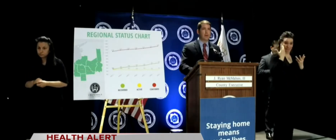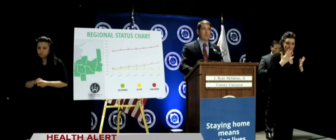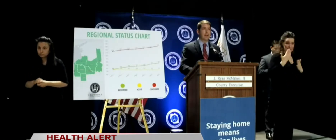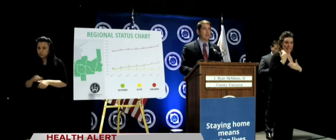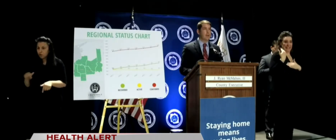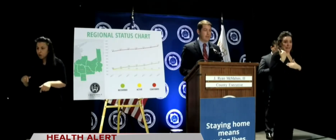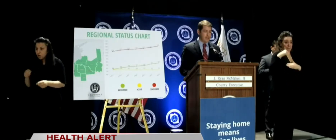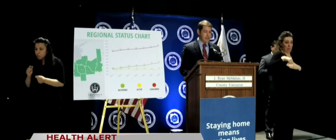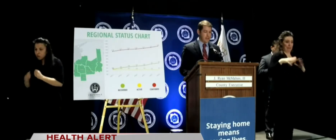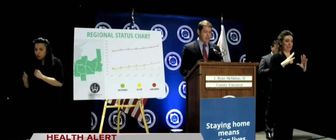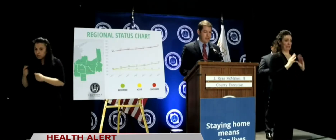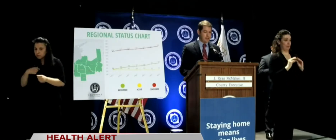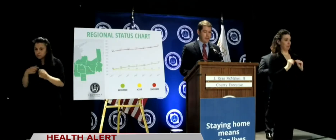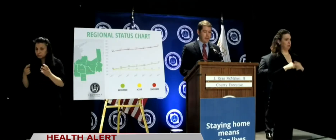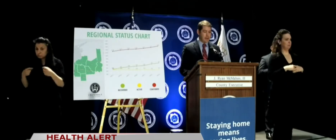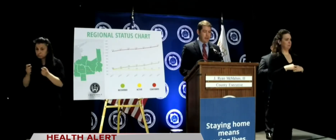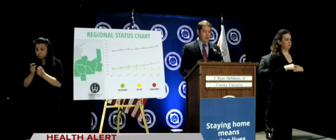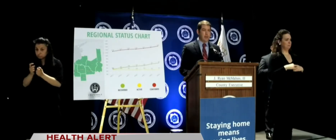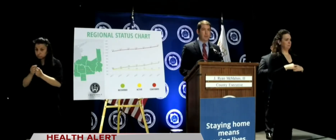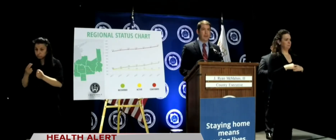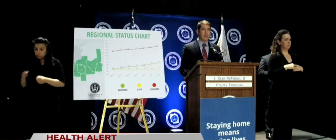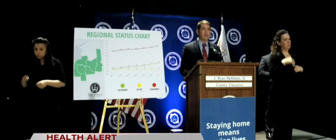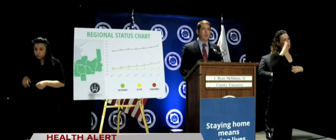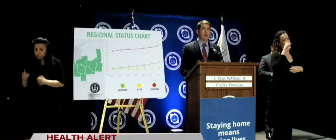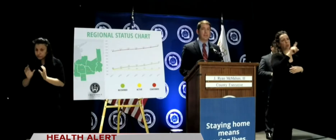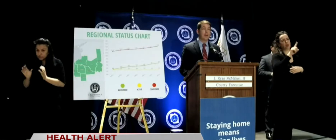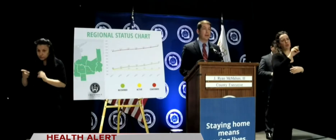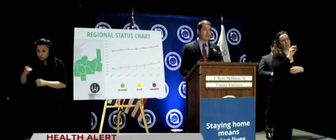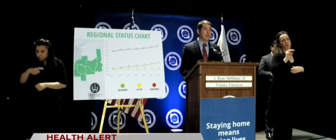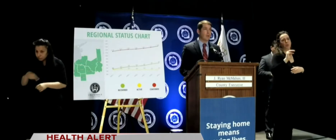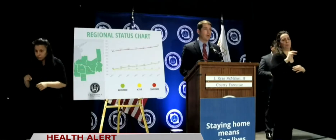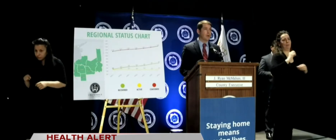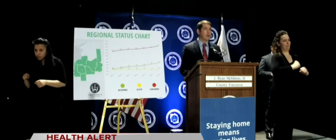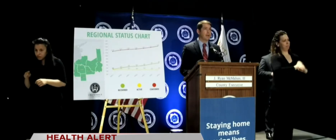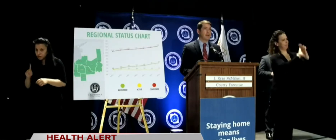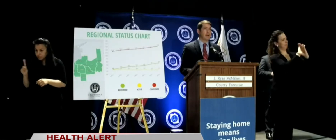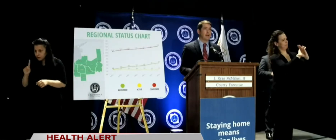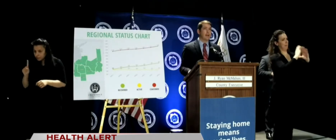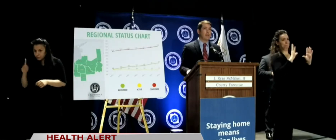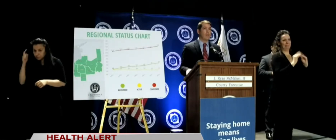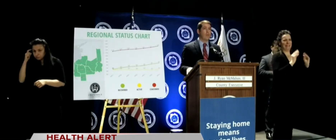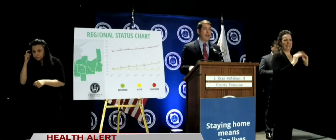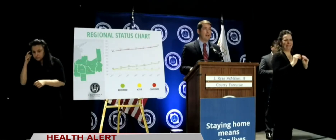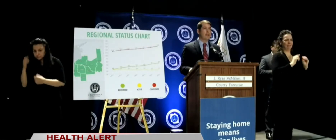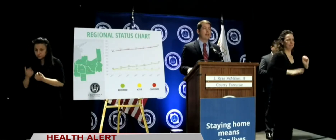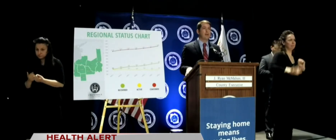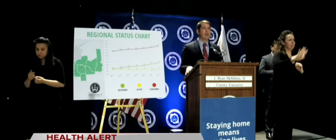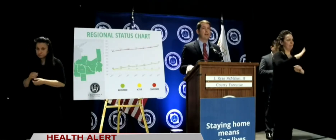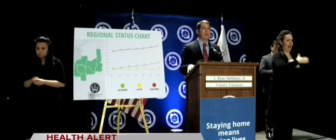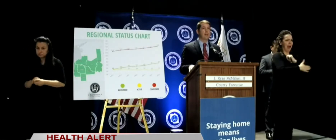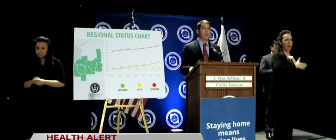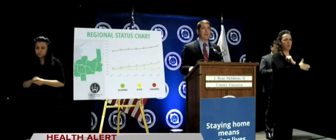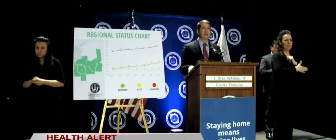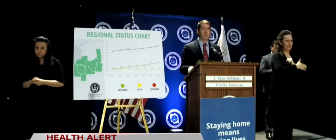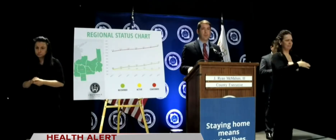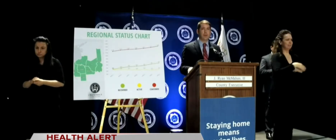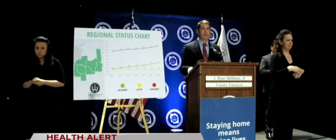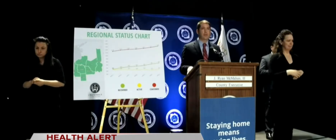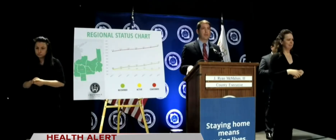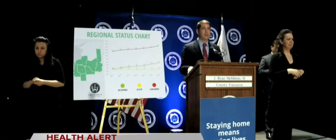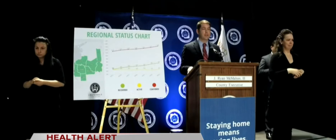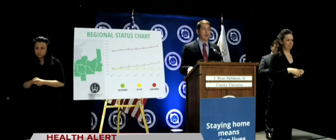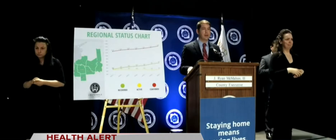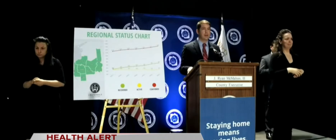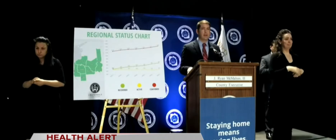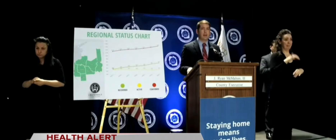over many of the recommendations, and they've done really good work. And because of that work, when the data supports